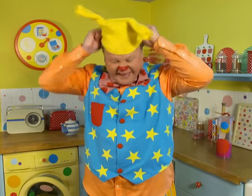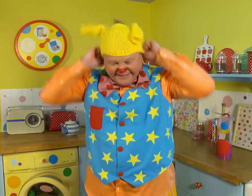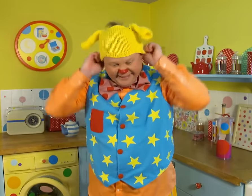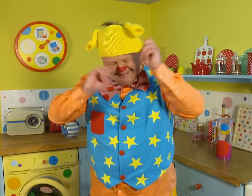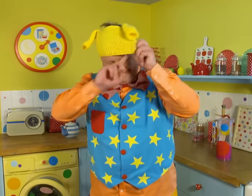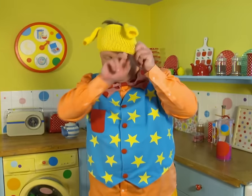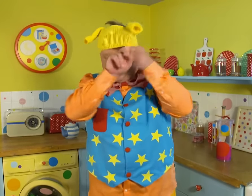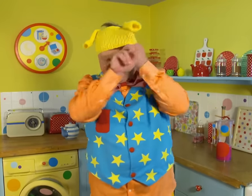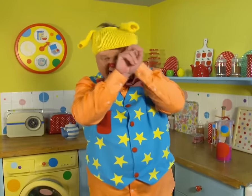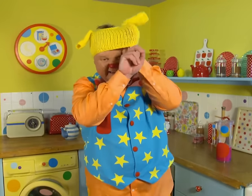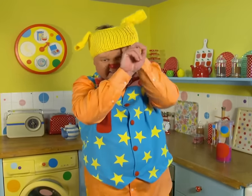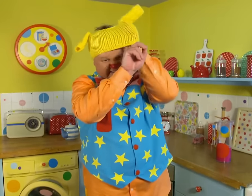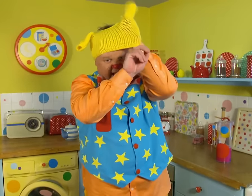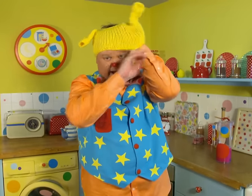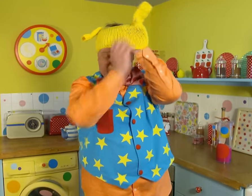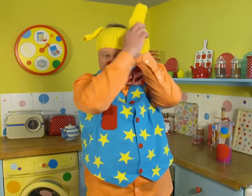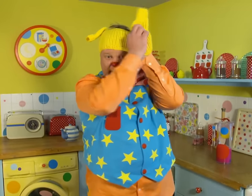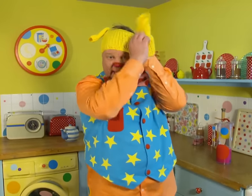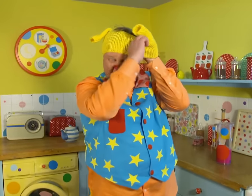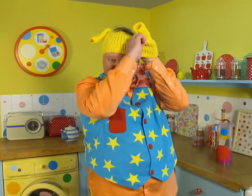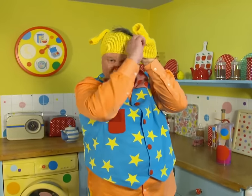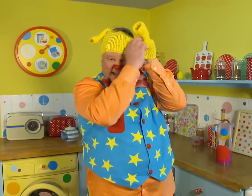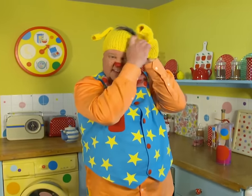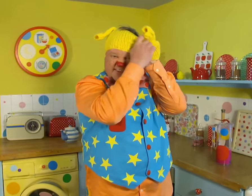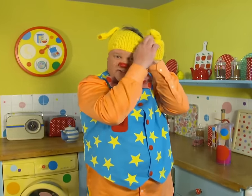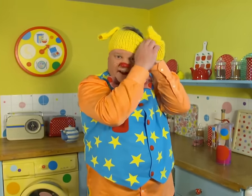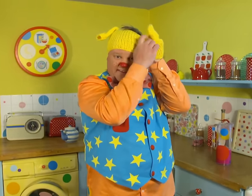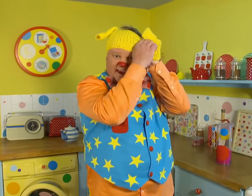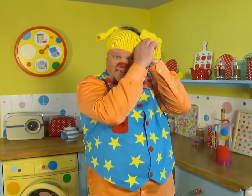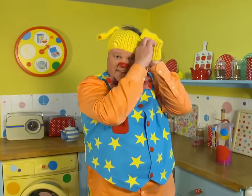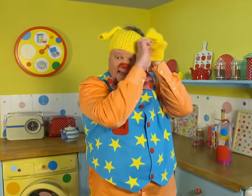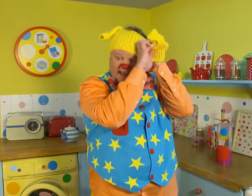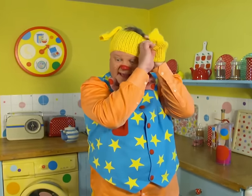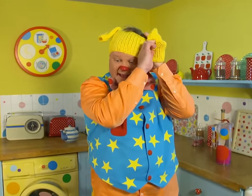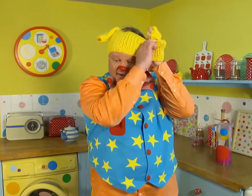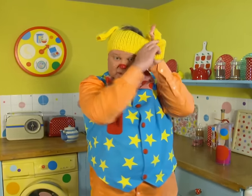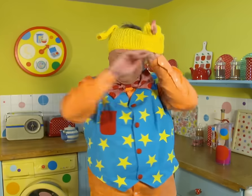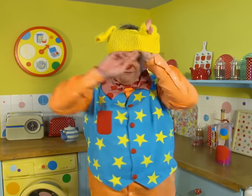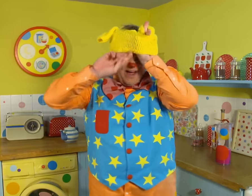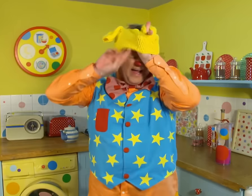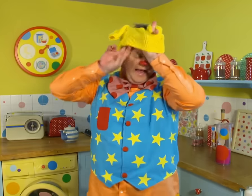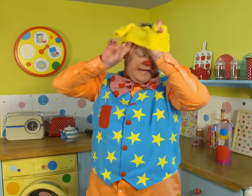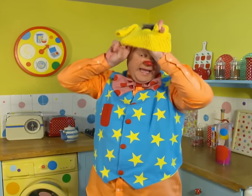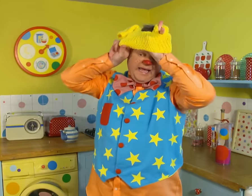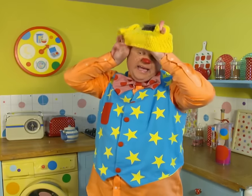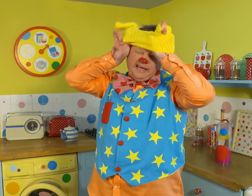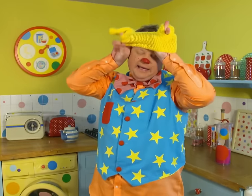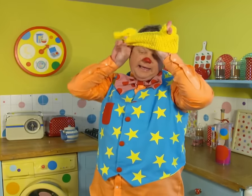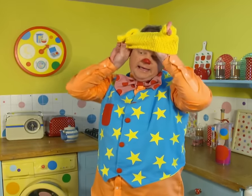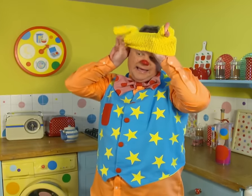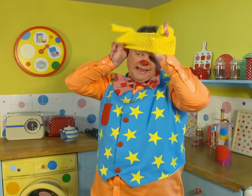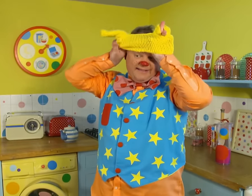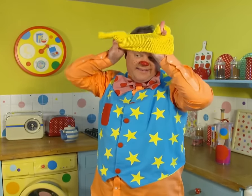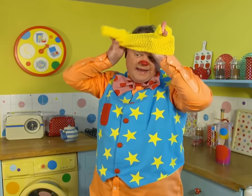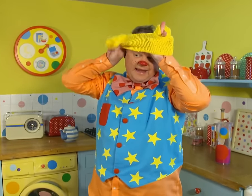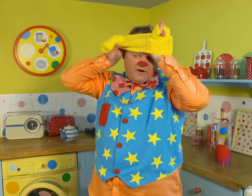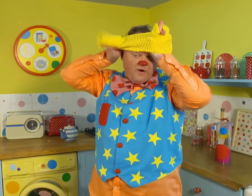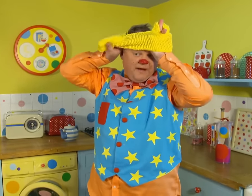bad. Just a little snug, maybe. A little stretch here and there. Should be fine. That's it. Almost